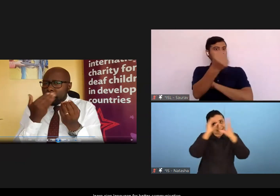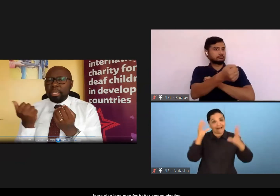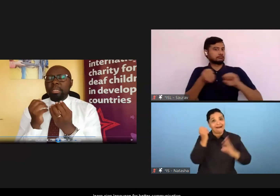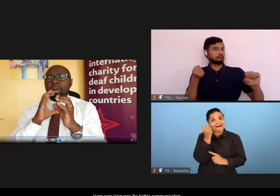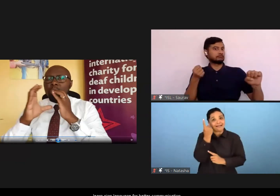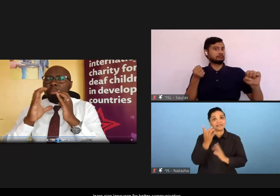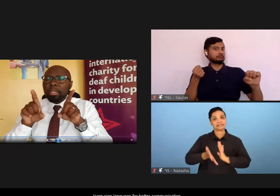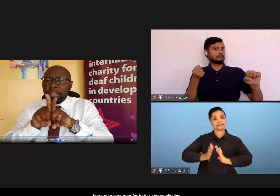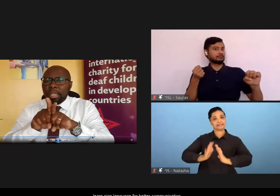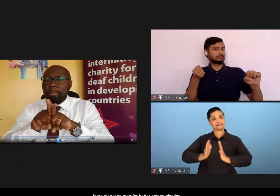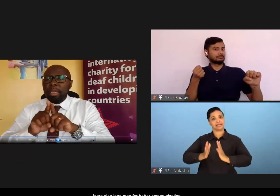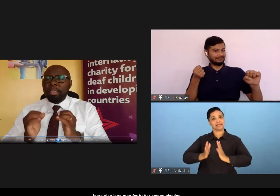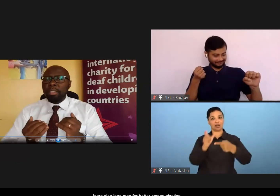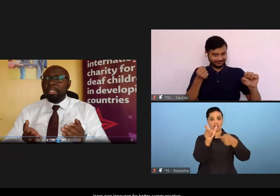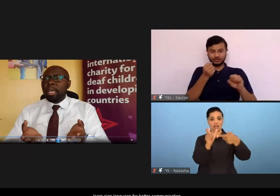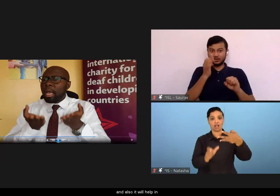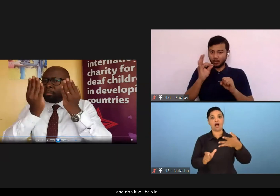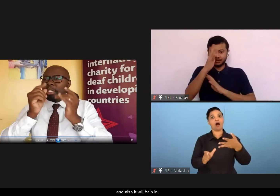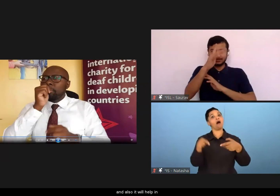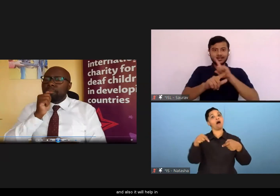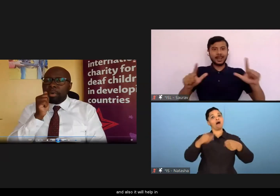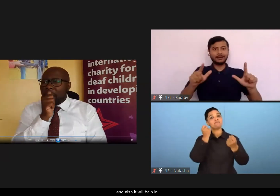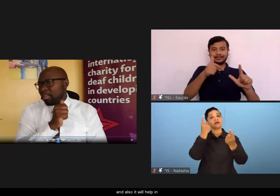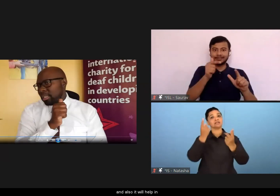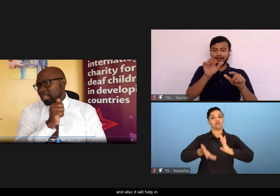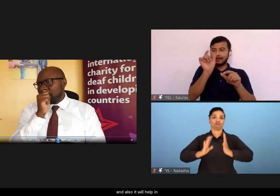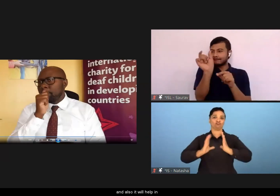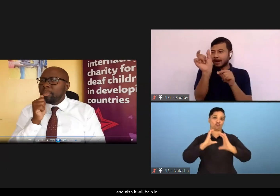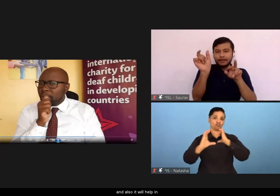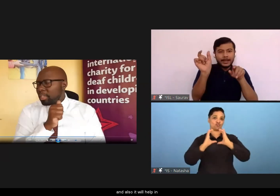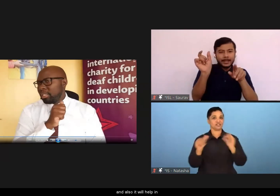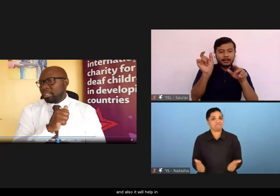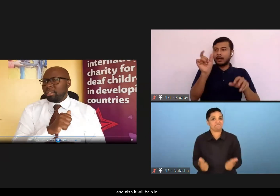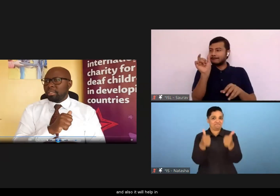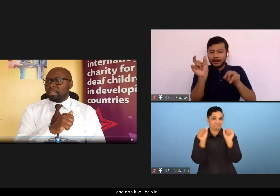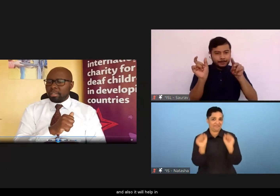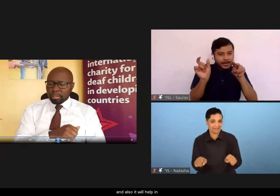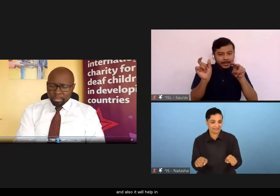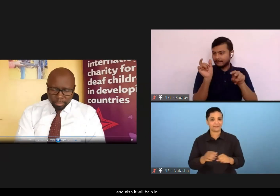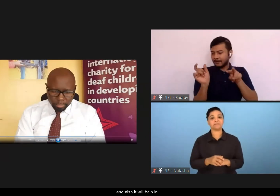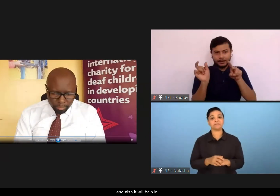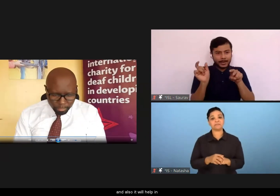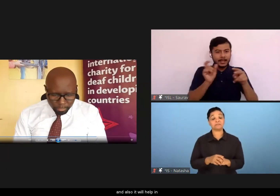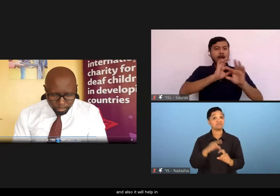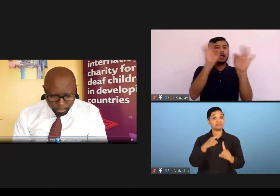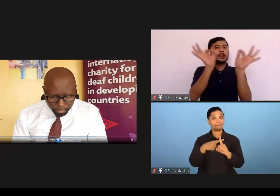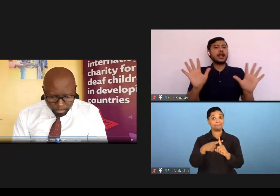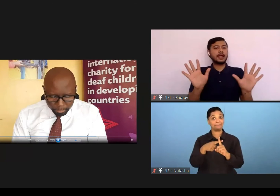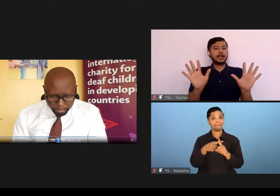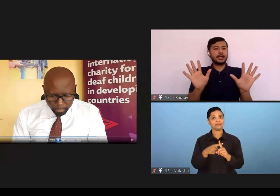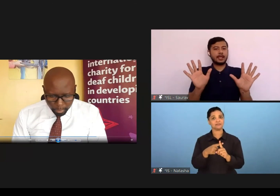language for better communication. And also, it will help in confidentiality or